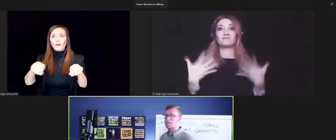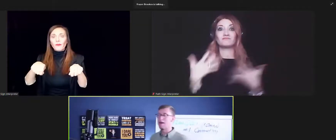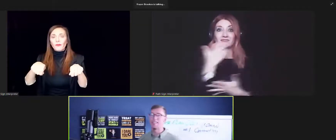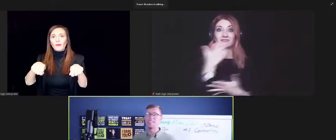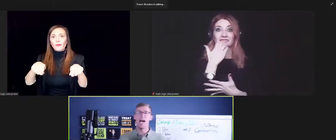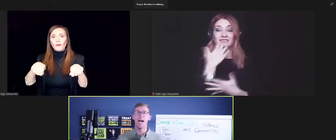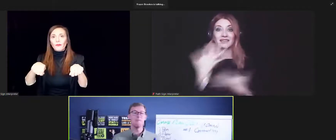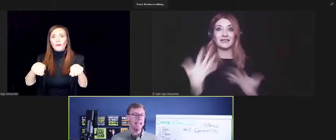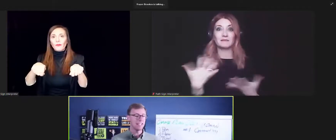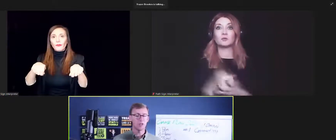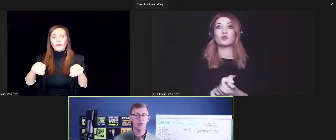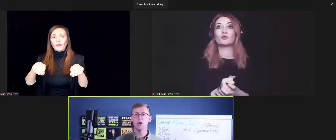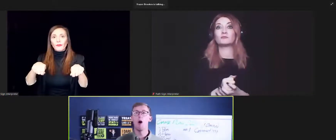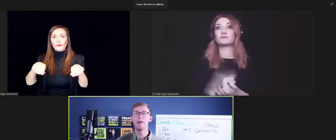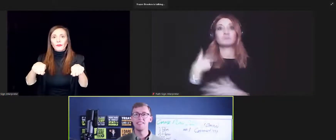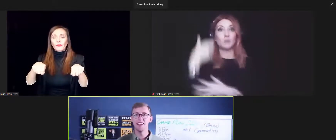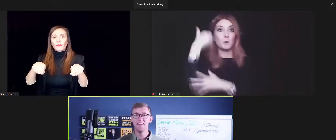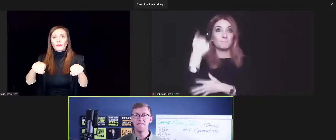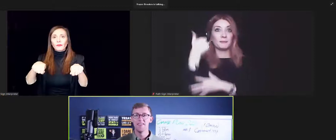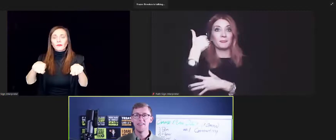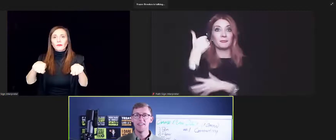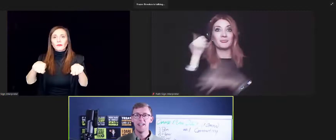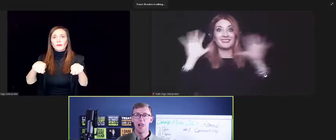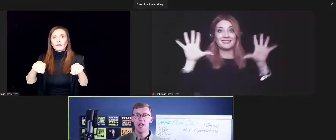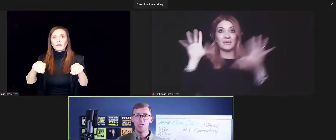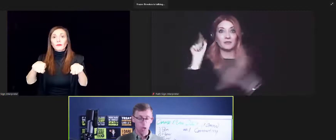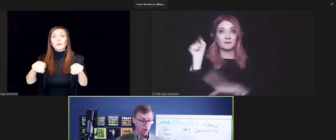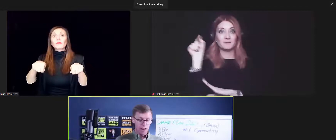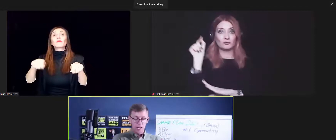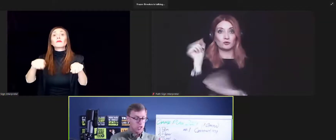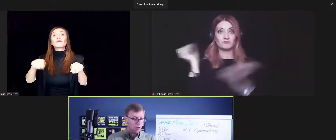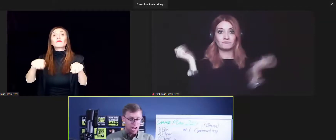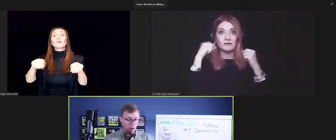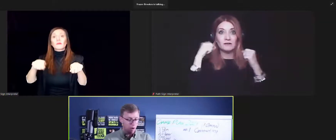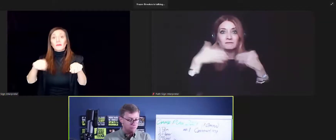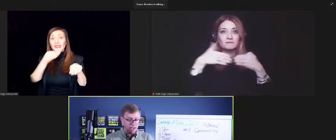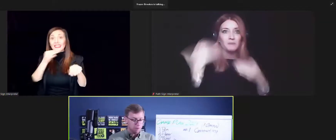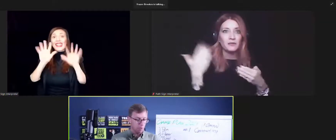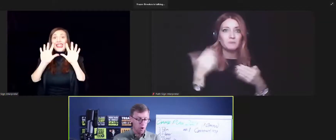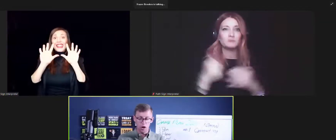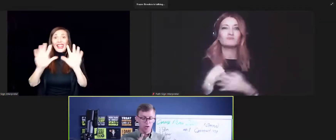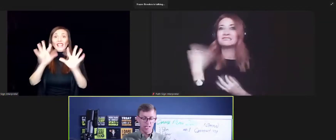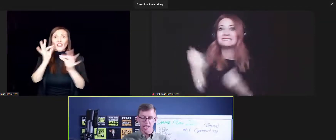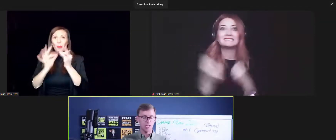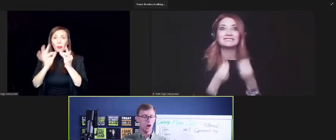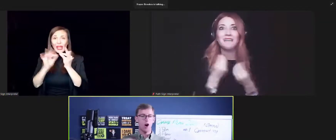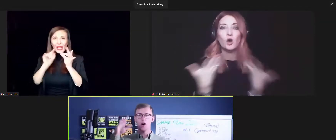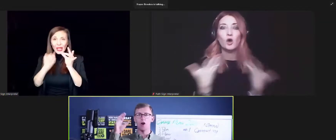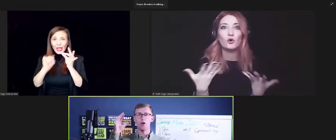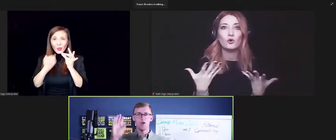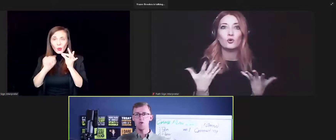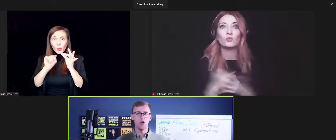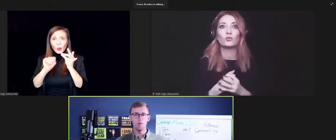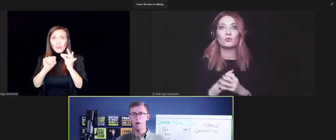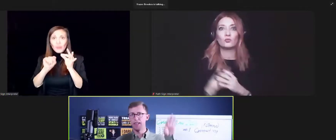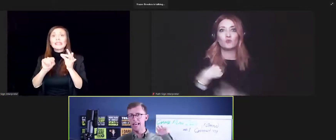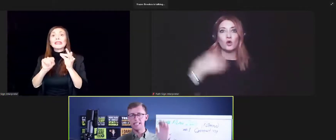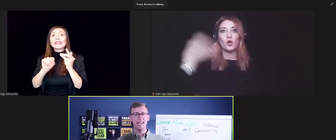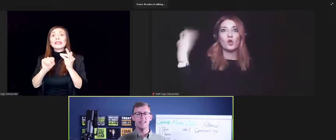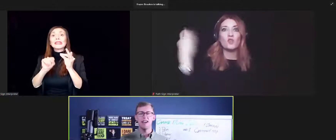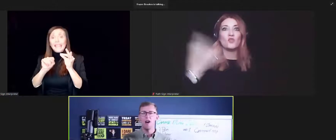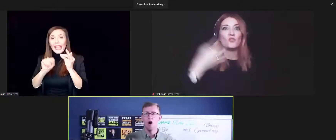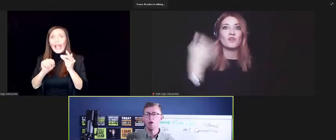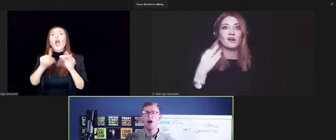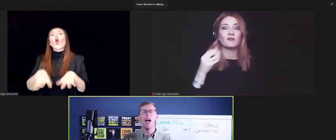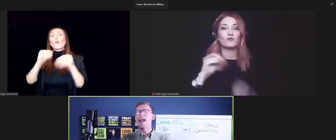is spending 10 minutes commenting. So on Instagram, on Facebook, on TikTok, on YouTube, on